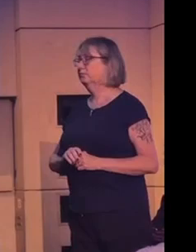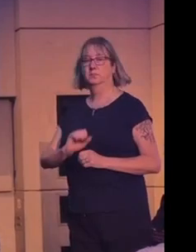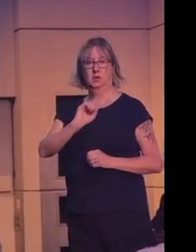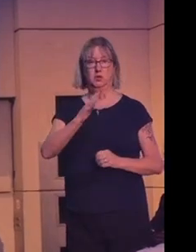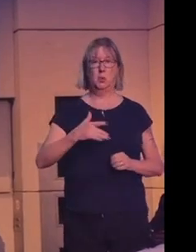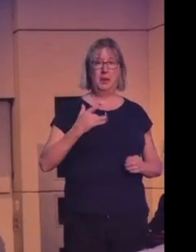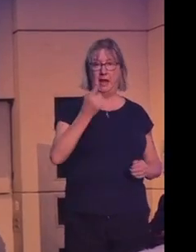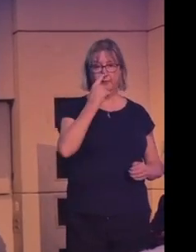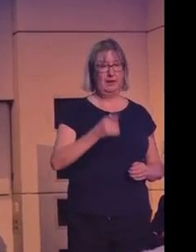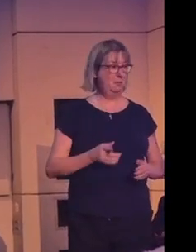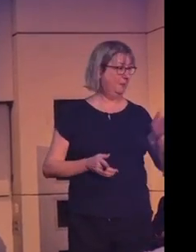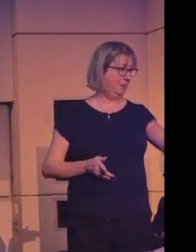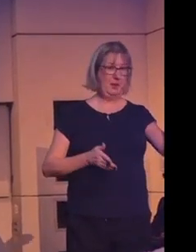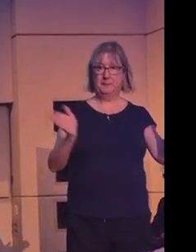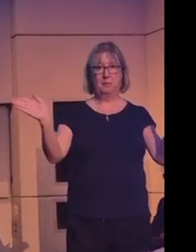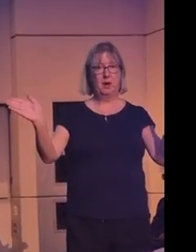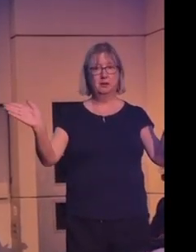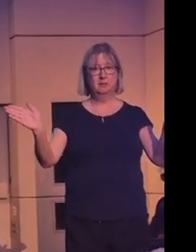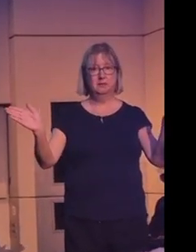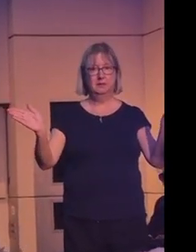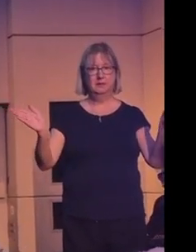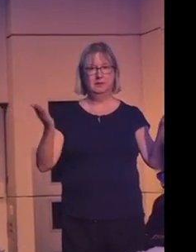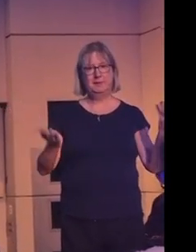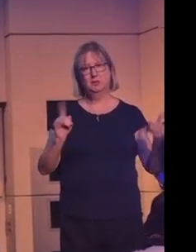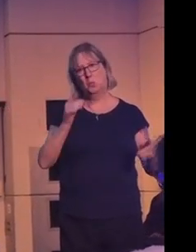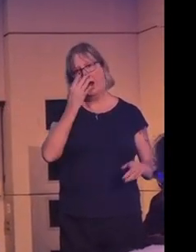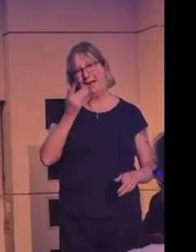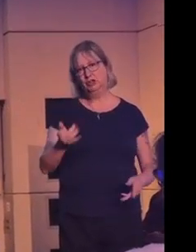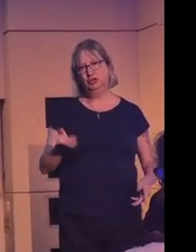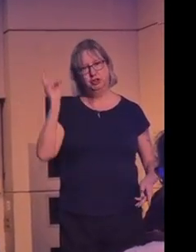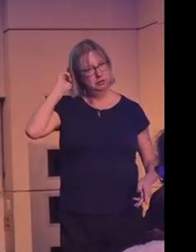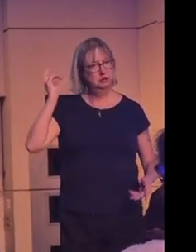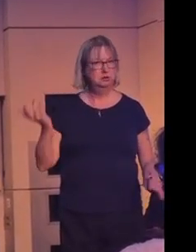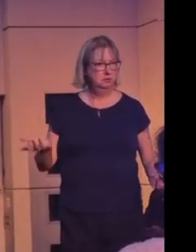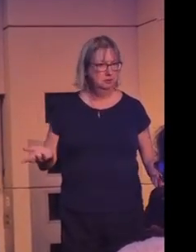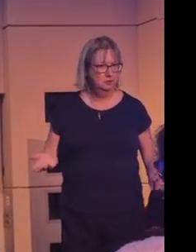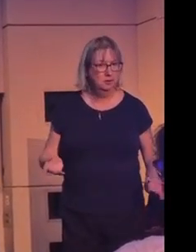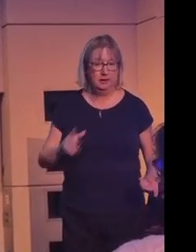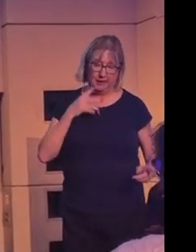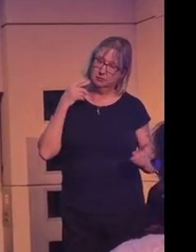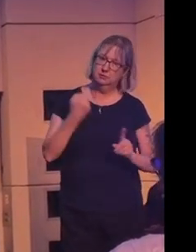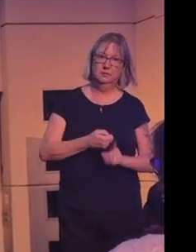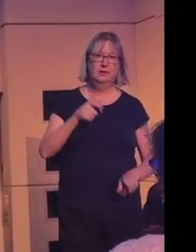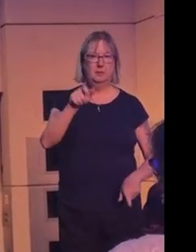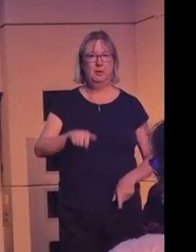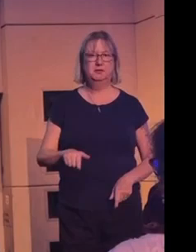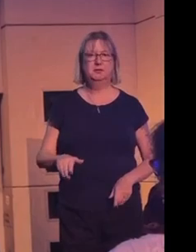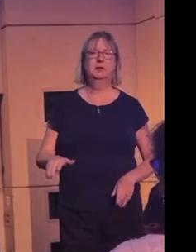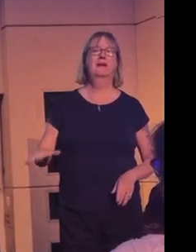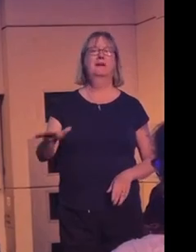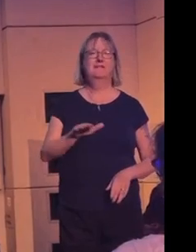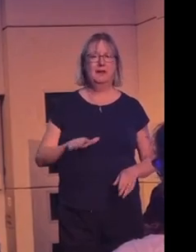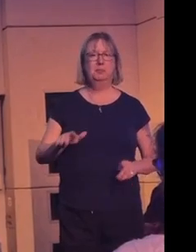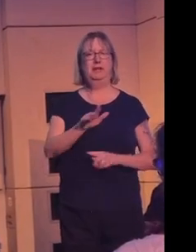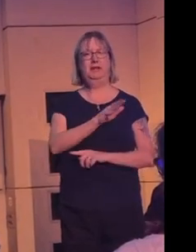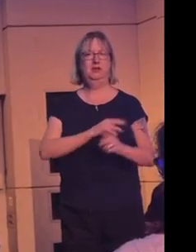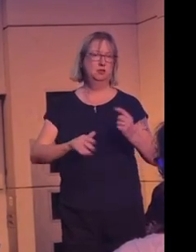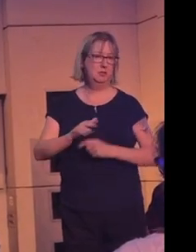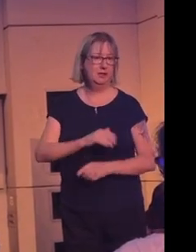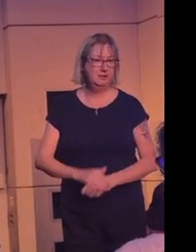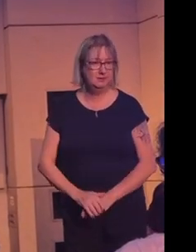direction or completely in the other. And this is a huge sort of impact to the person, family, and to society in